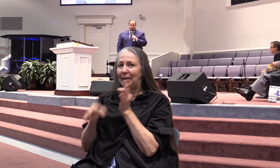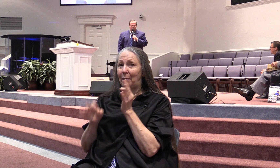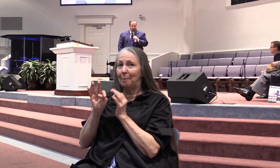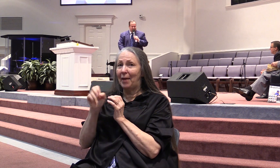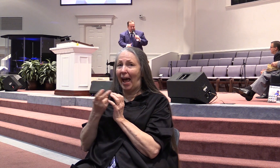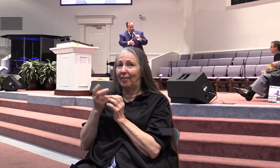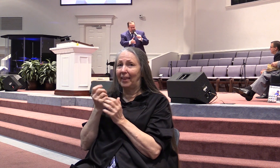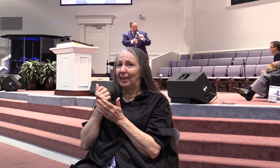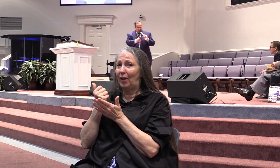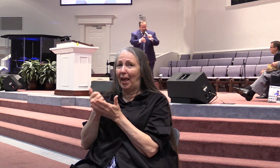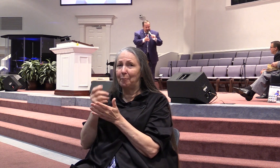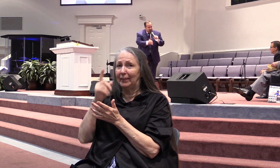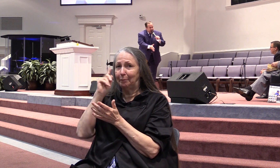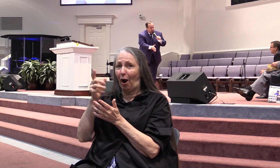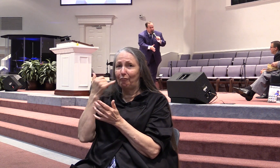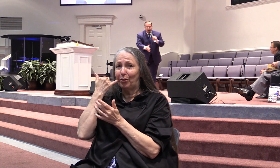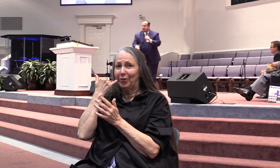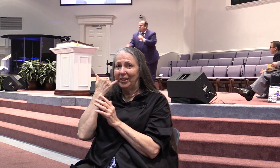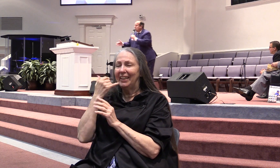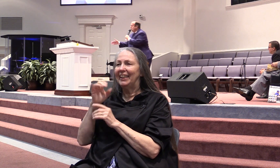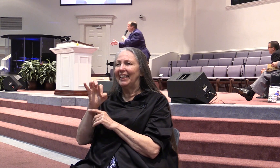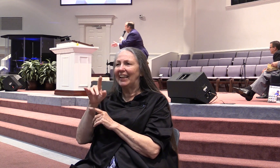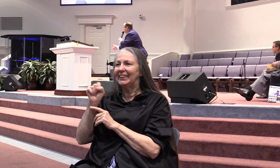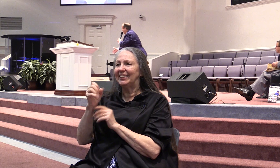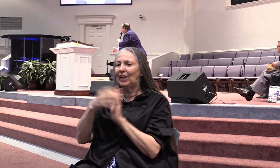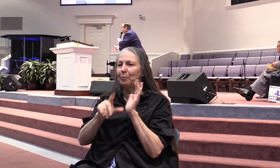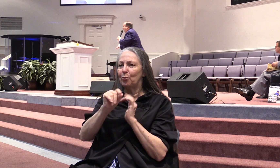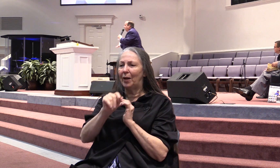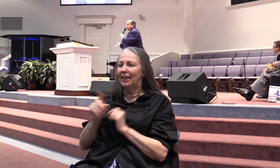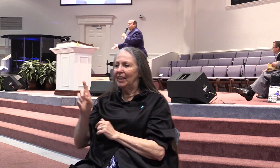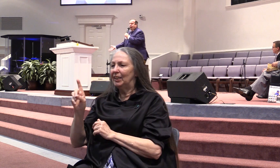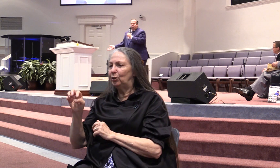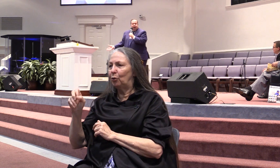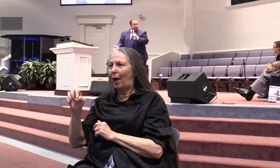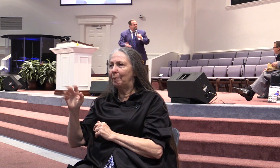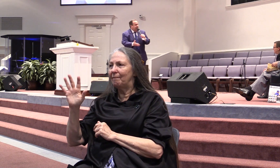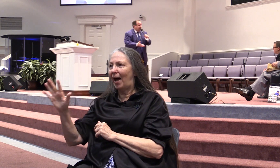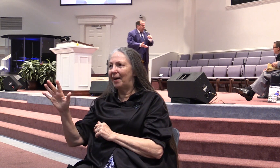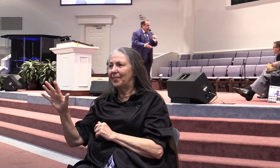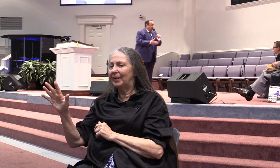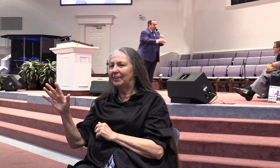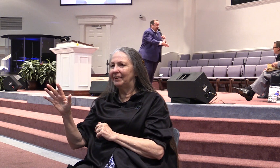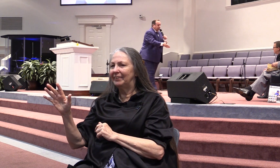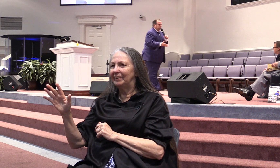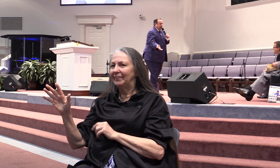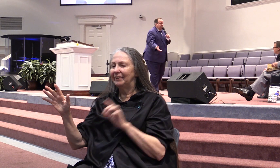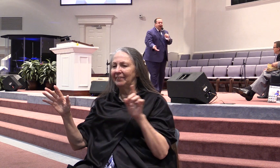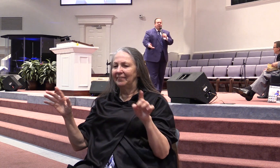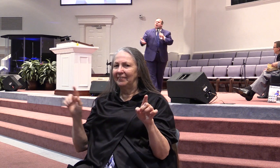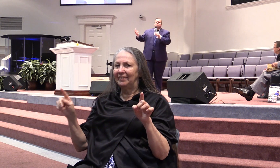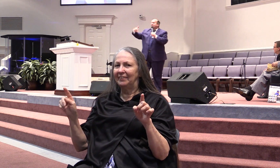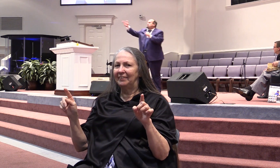your smartphone. Exodus 20, Deuteronomy 5. I've always known that, right? You want to find the Ten Commandments, go to Exodus 20,